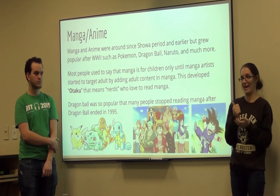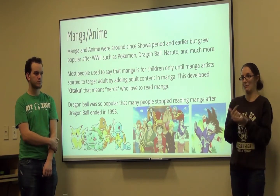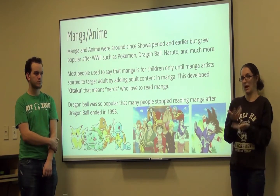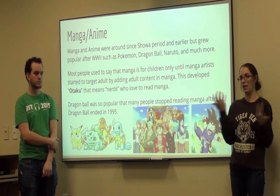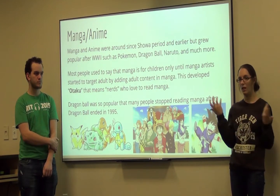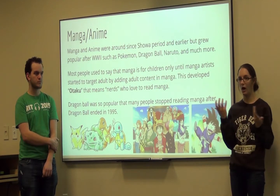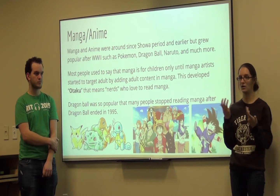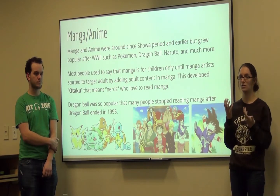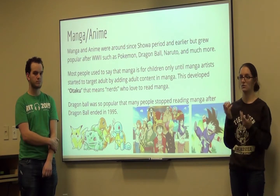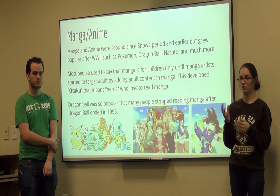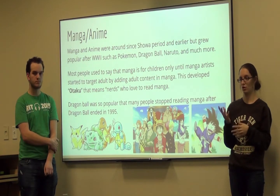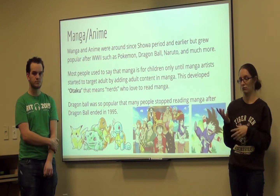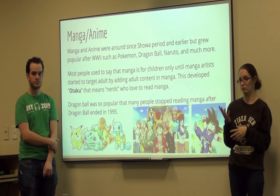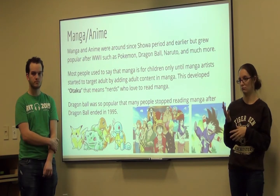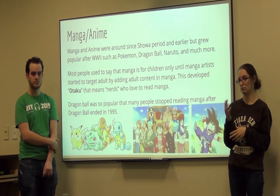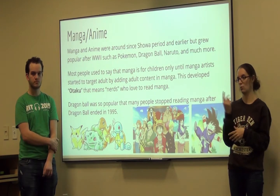as a way to de-stress and relax.